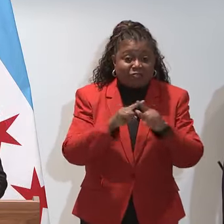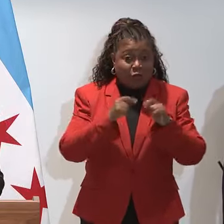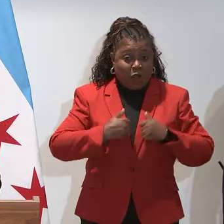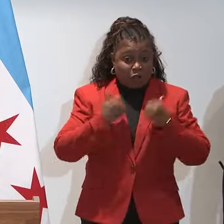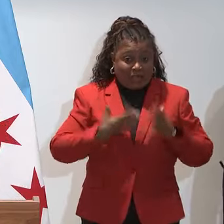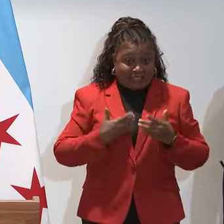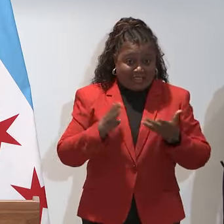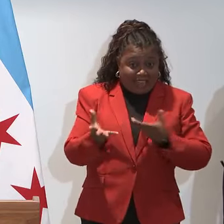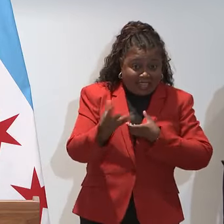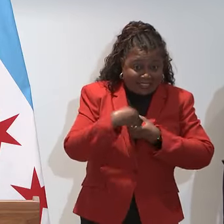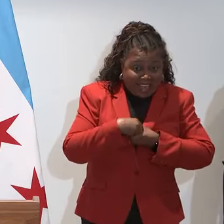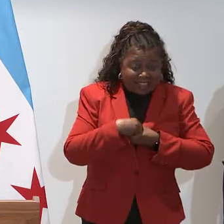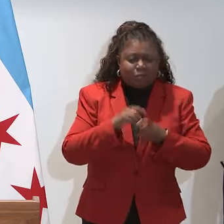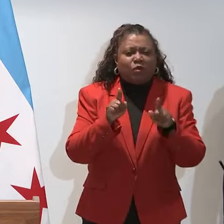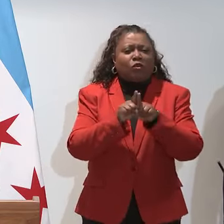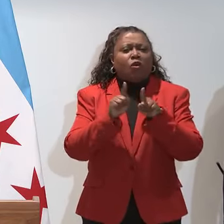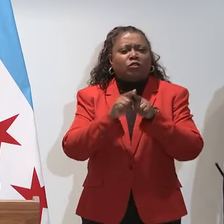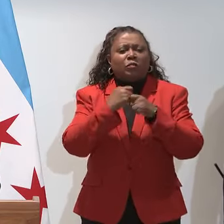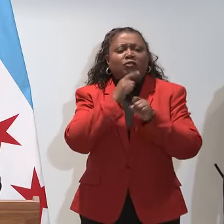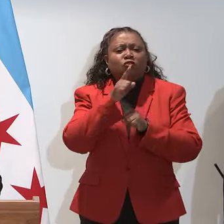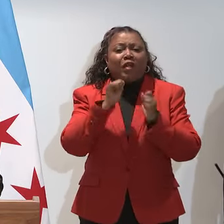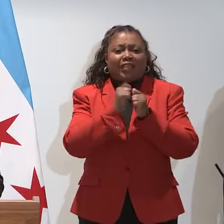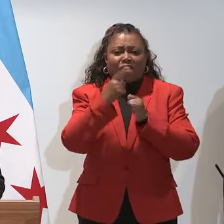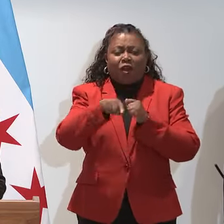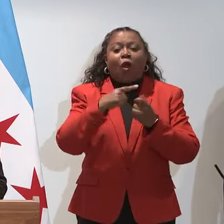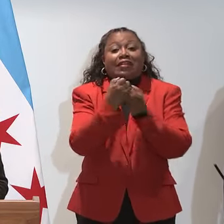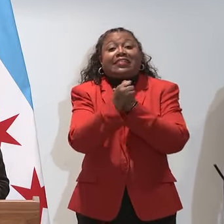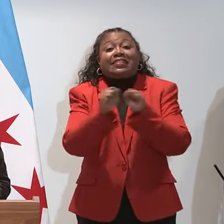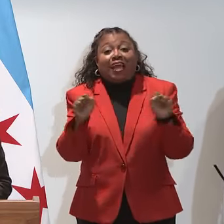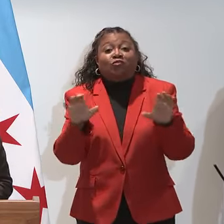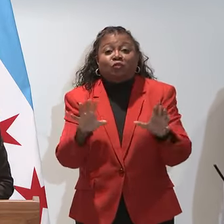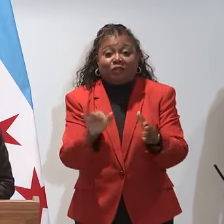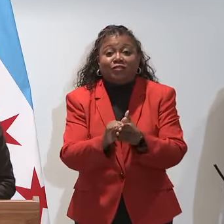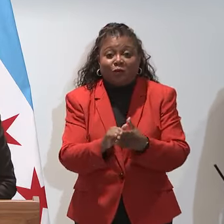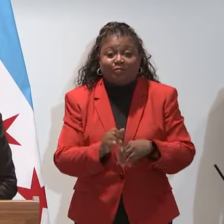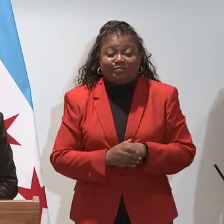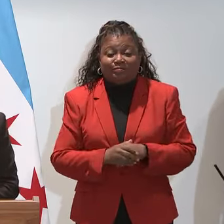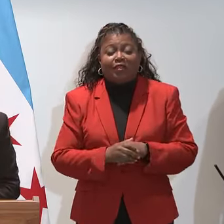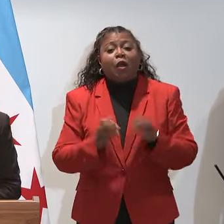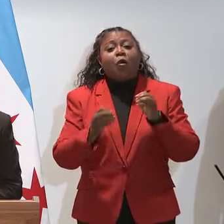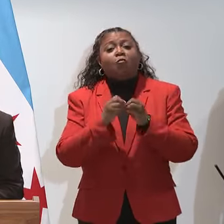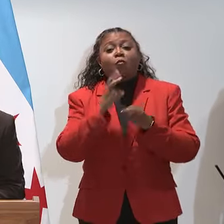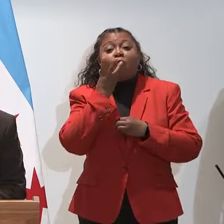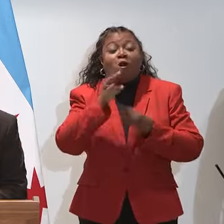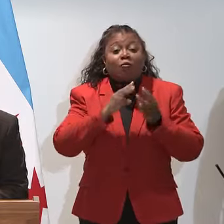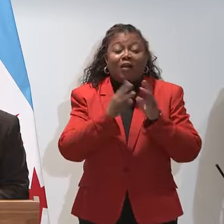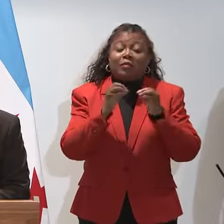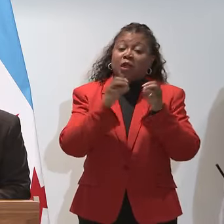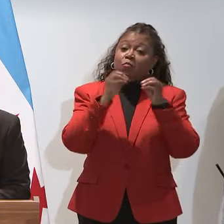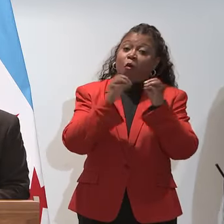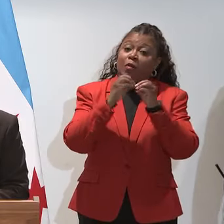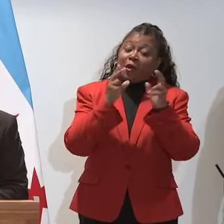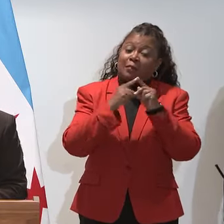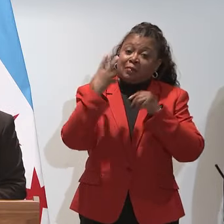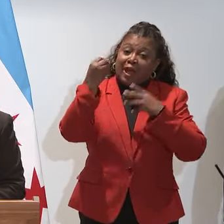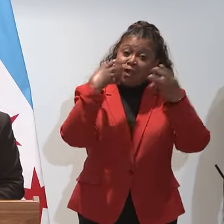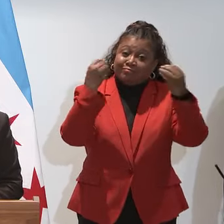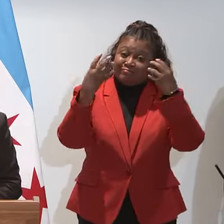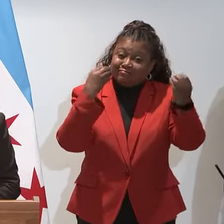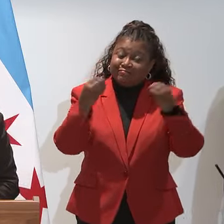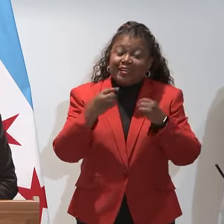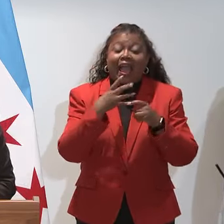our residents to engage in, but also ensure that they are safe doing so. Warm weather means more and more people out and